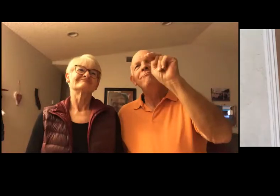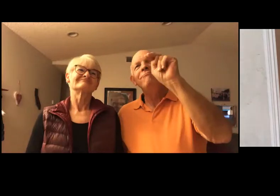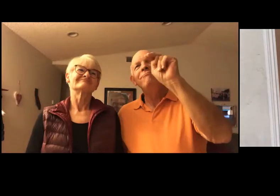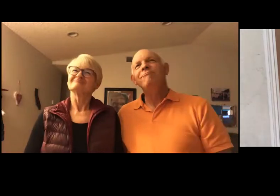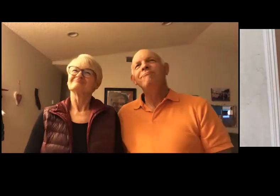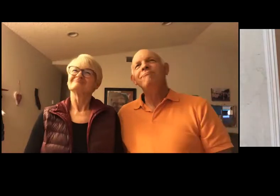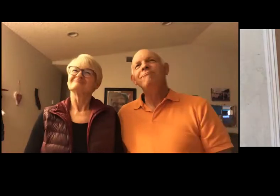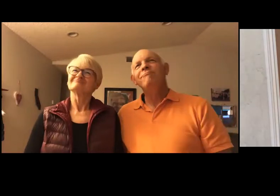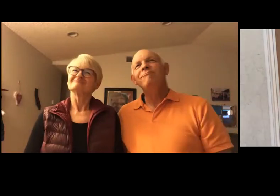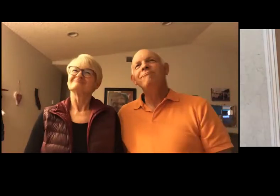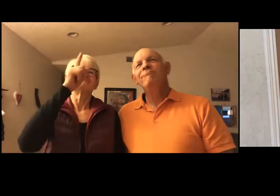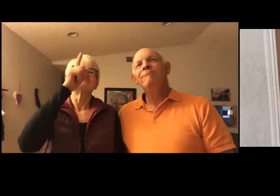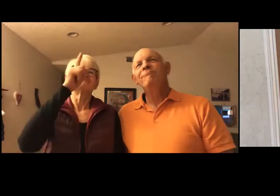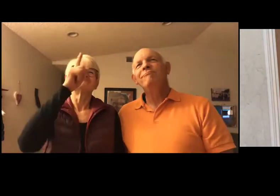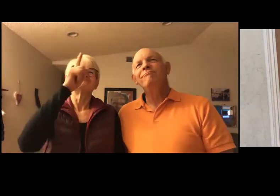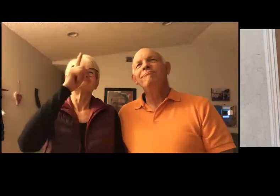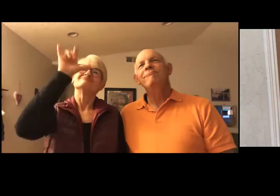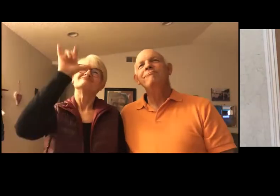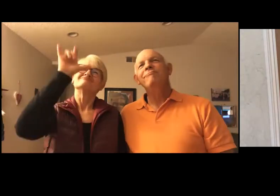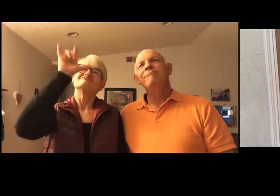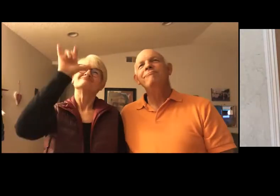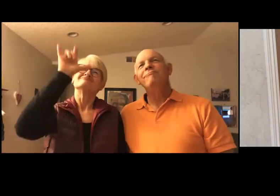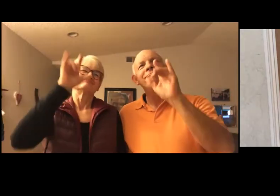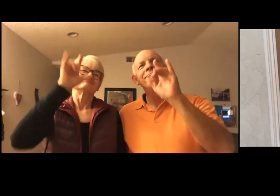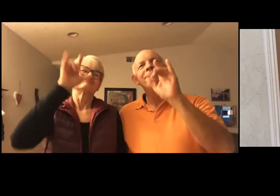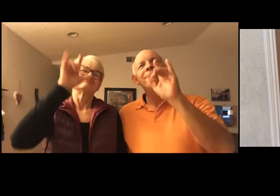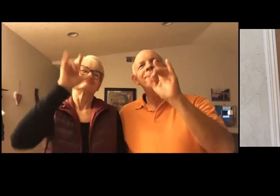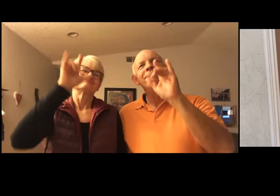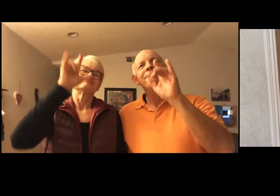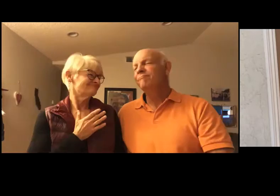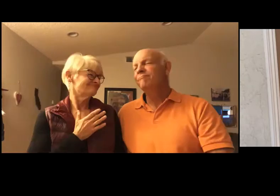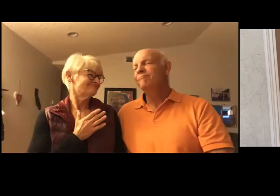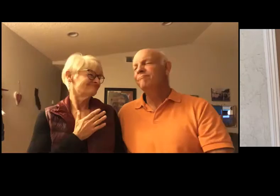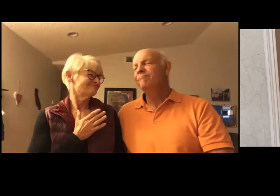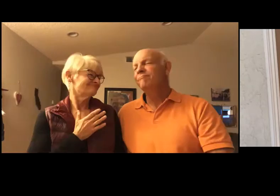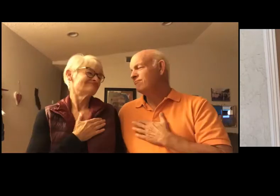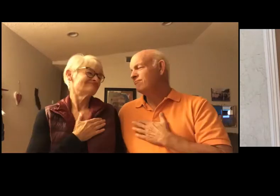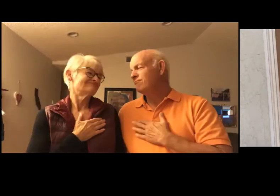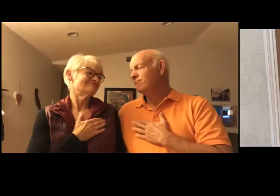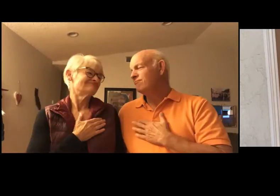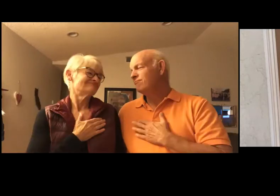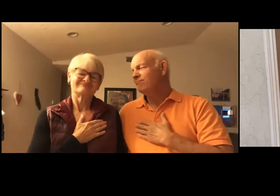Dan, we love you. We love you.